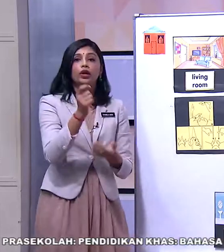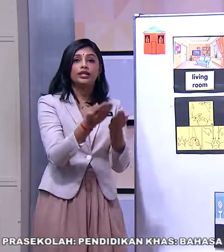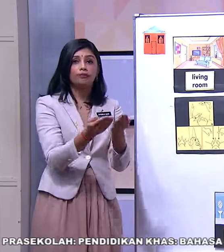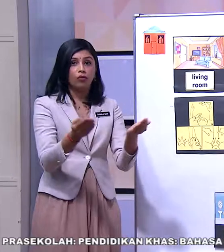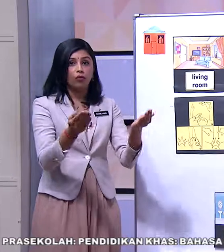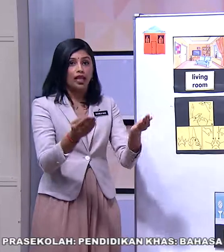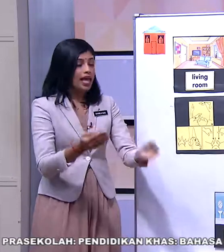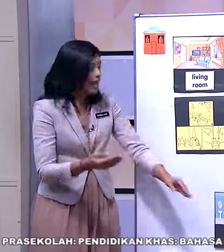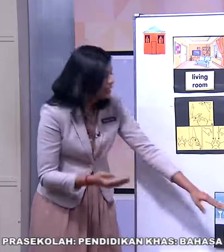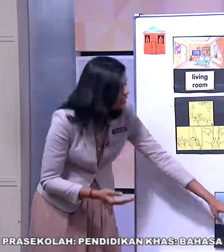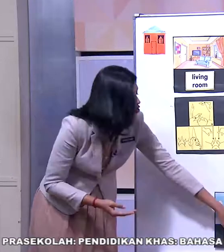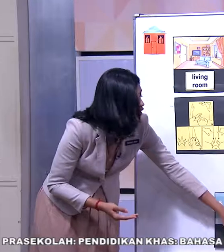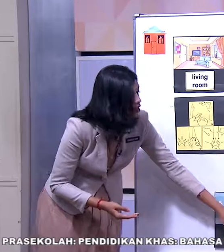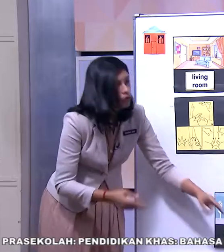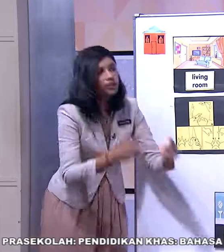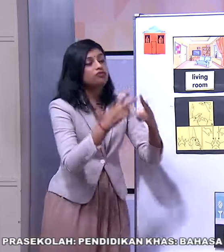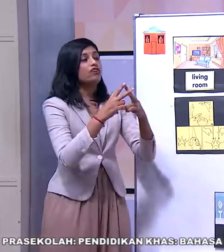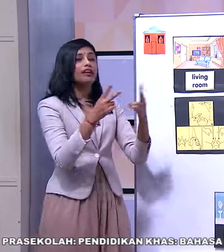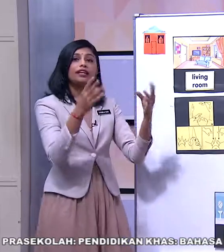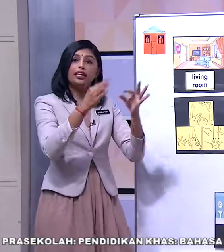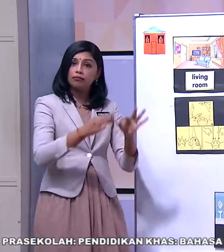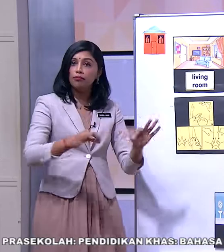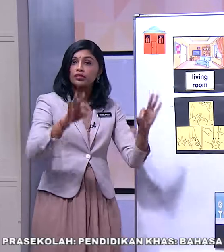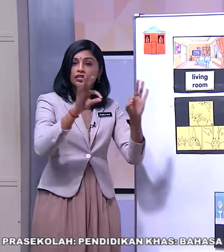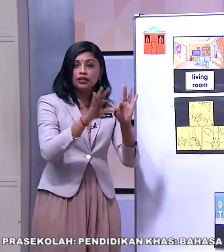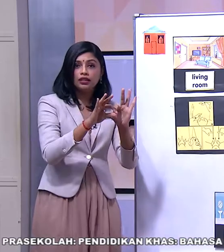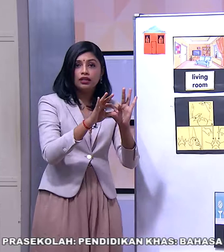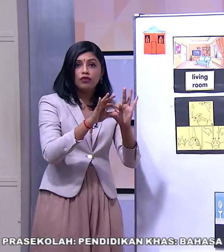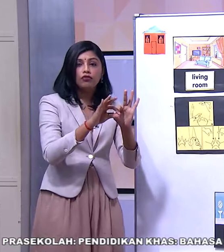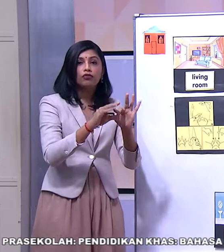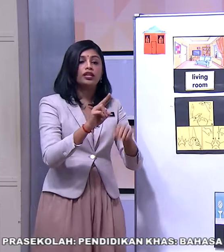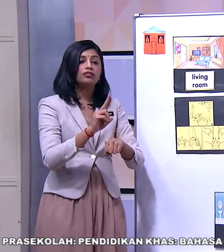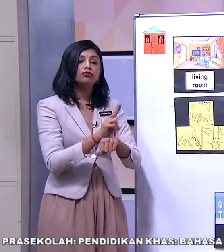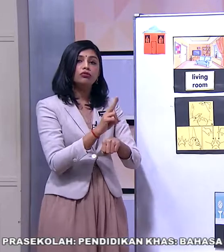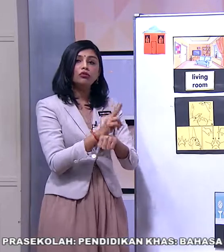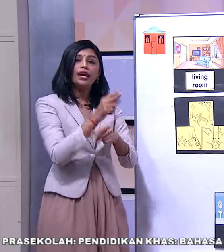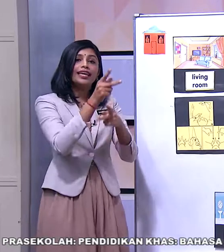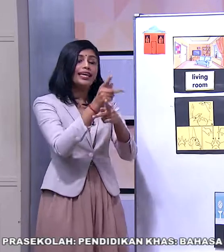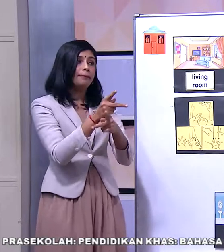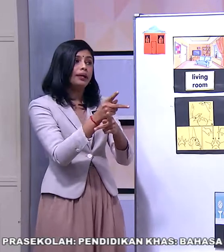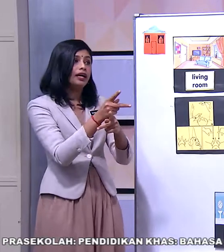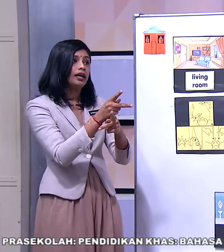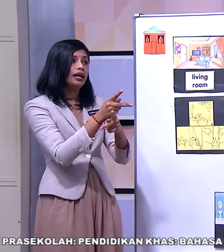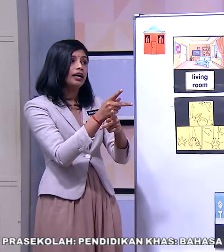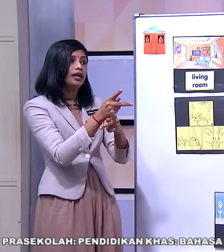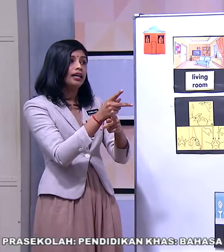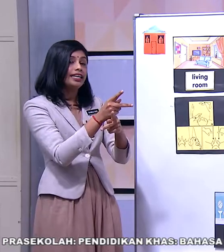Toilet bowl. And this toilet bowl is very important for us to keep the hygiene.